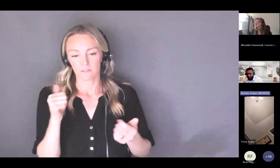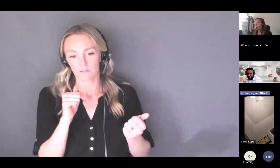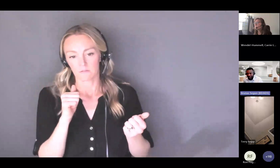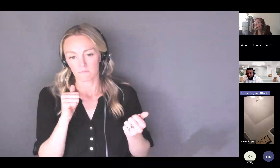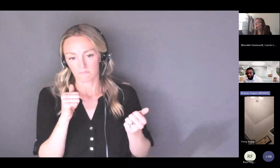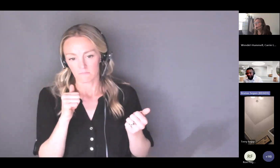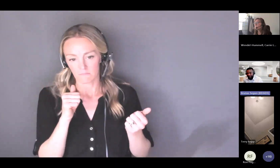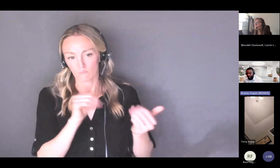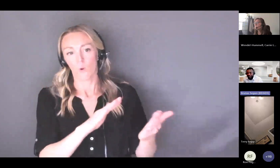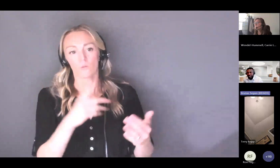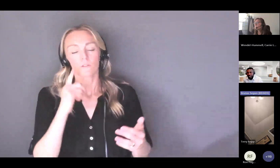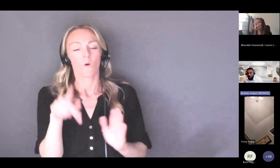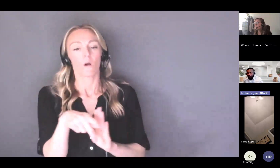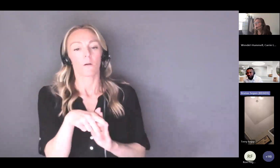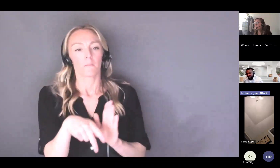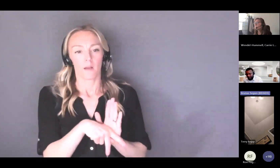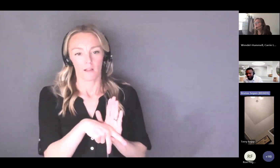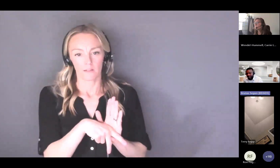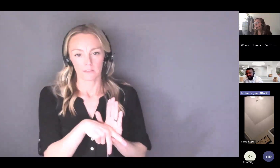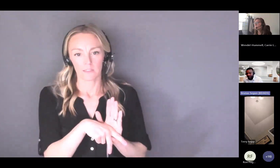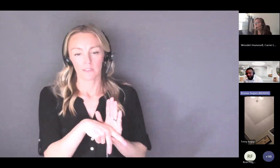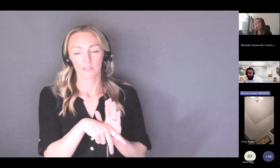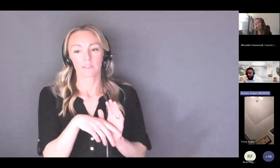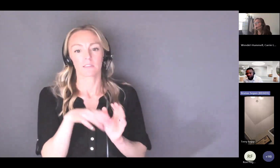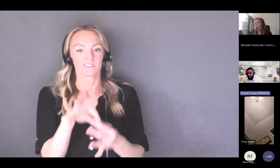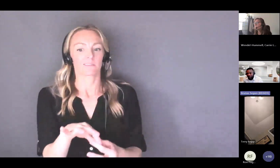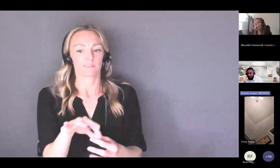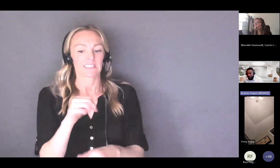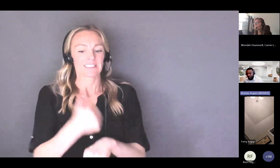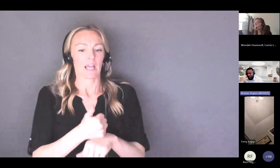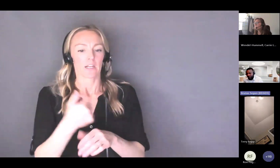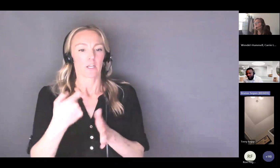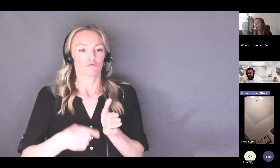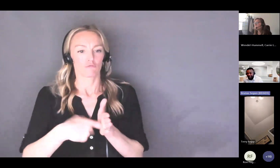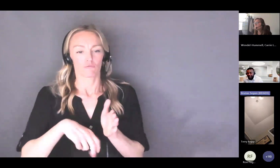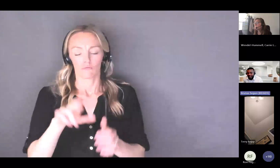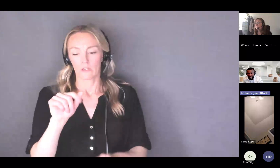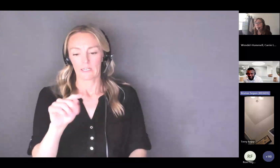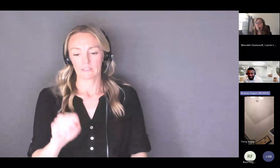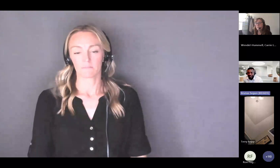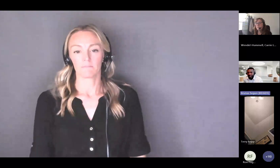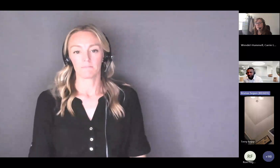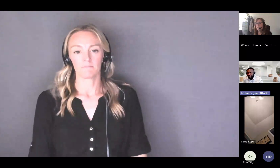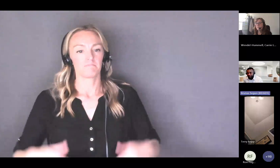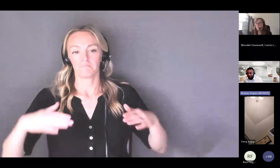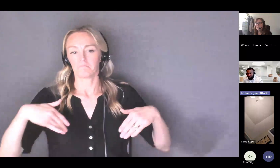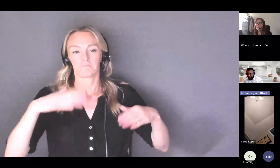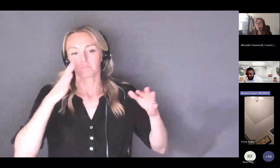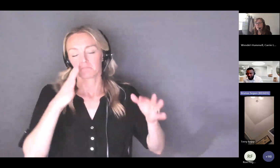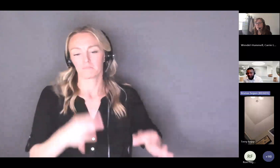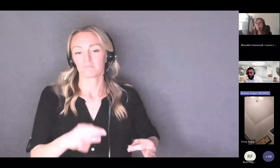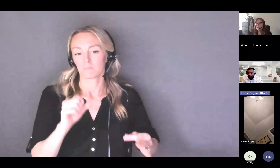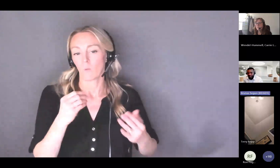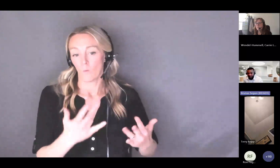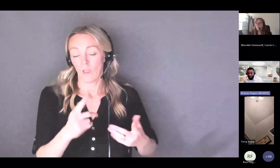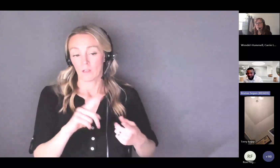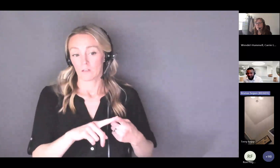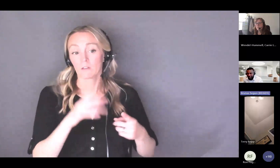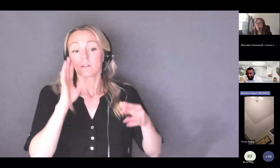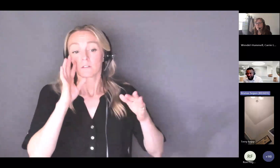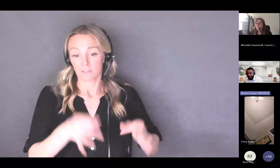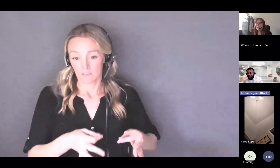regarding policies on rate setting. So until those have been decided and, you know, determined